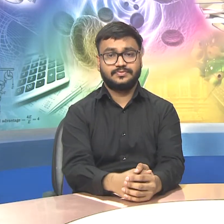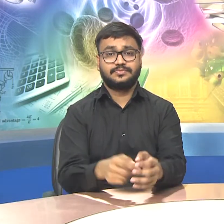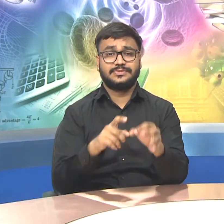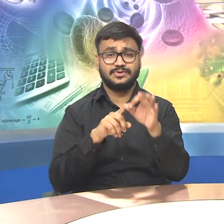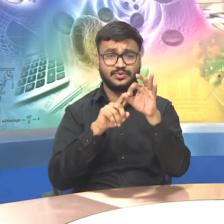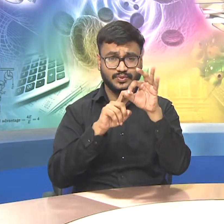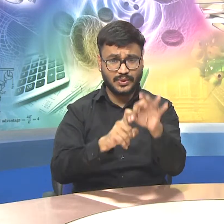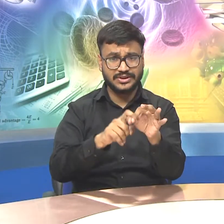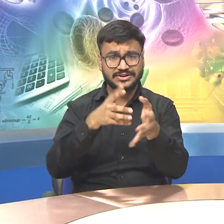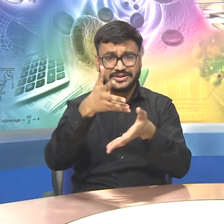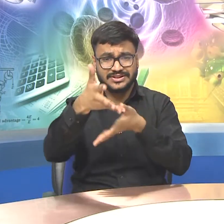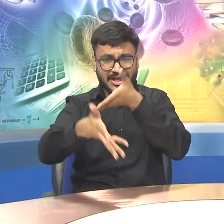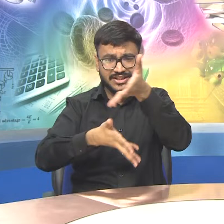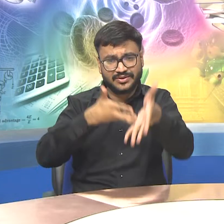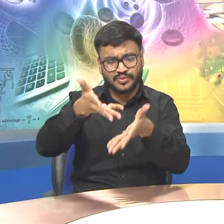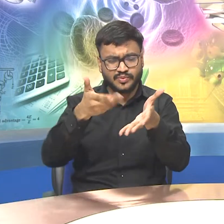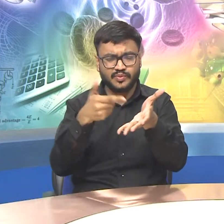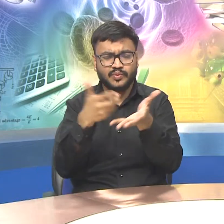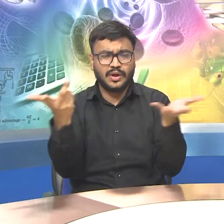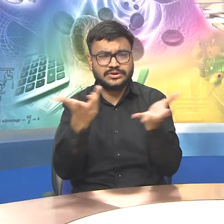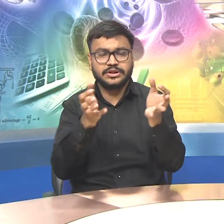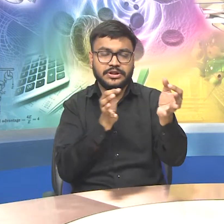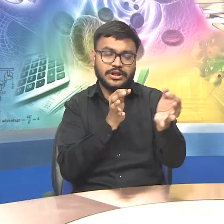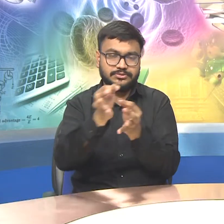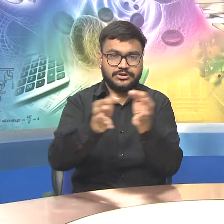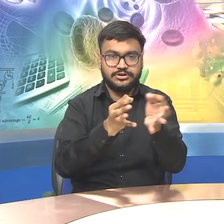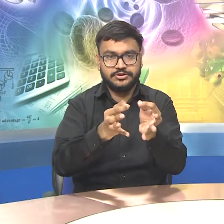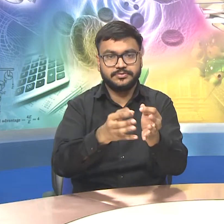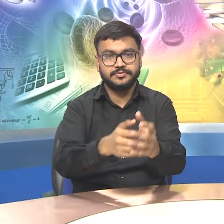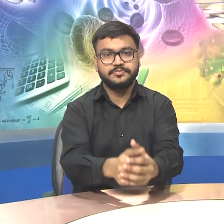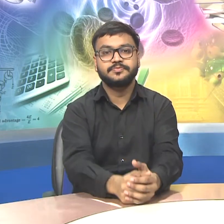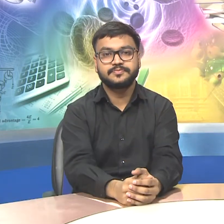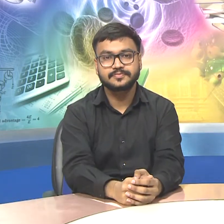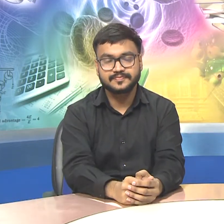Now we will look about some quotient signs.